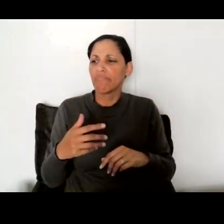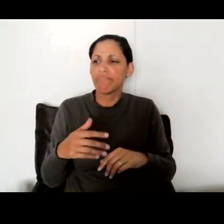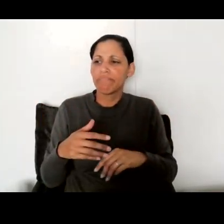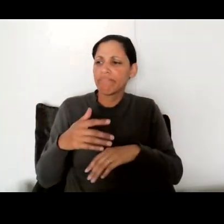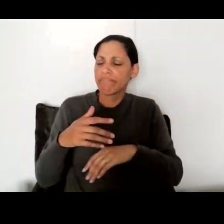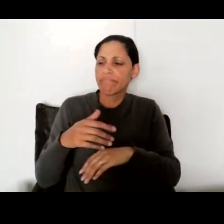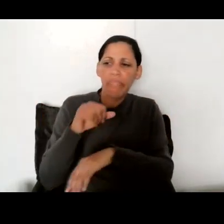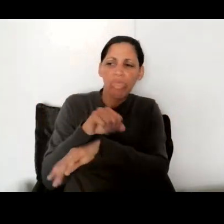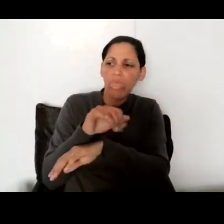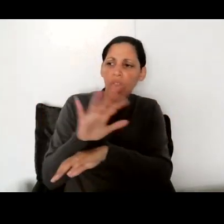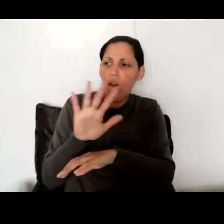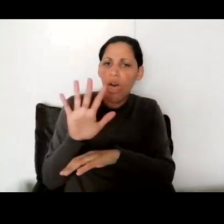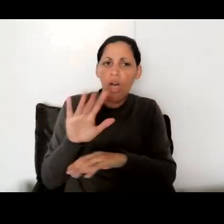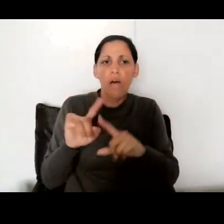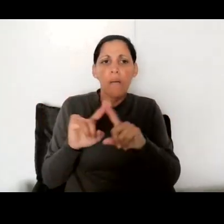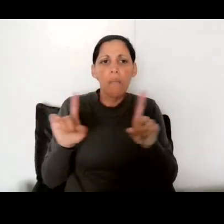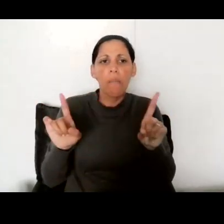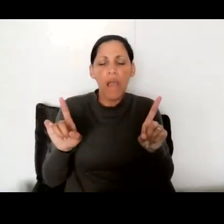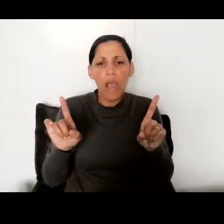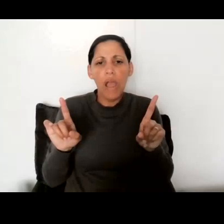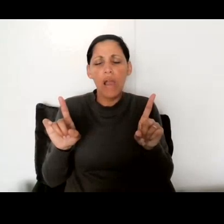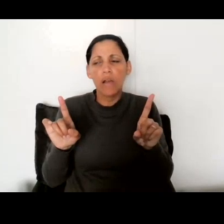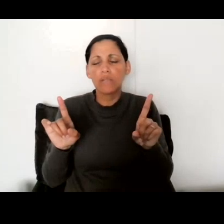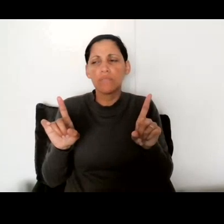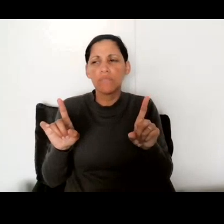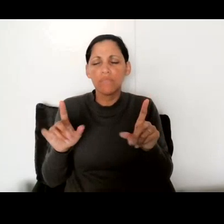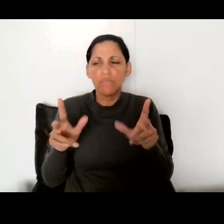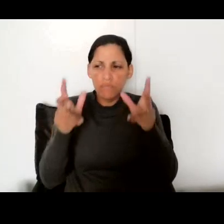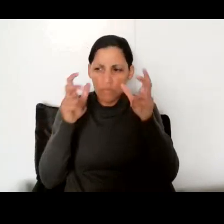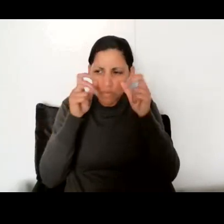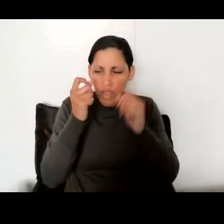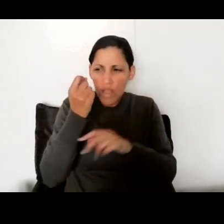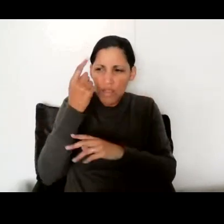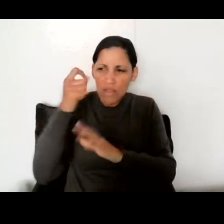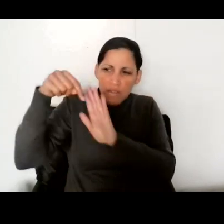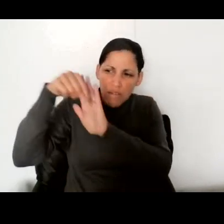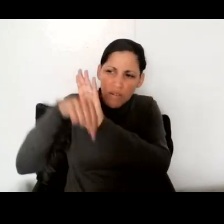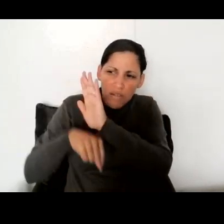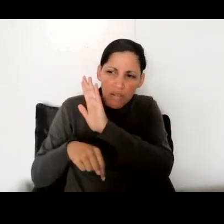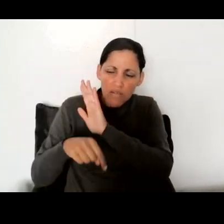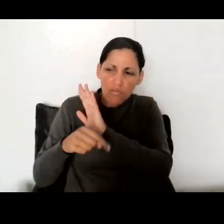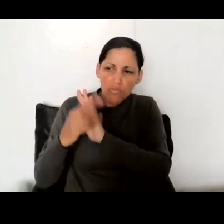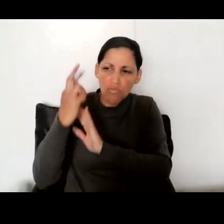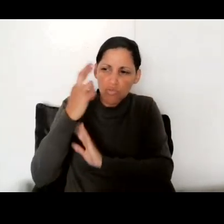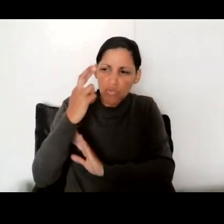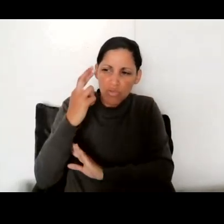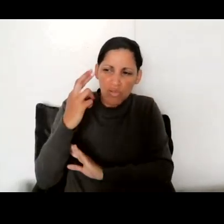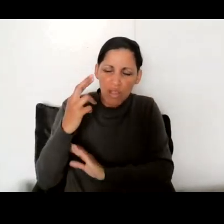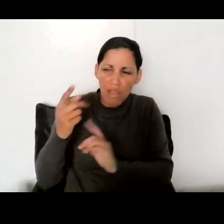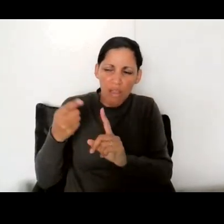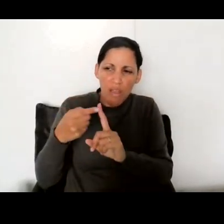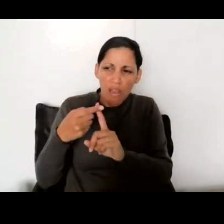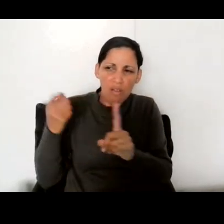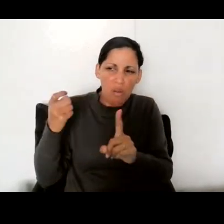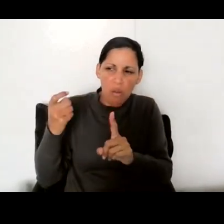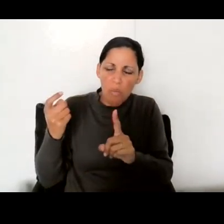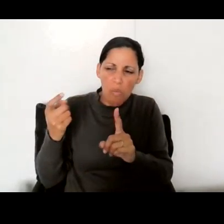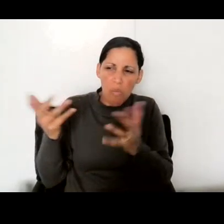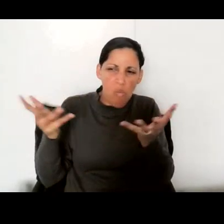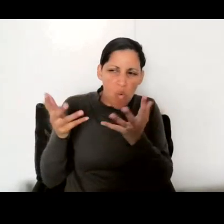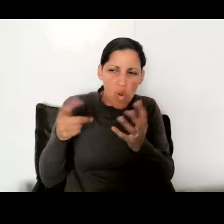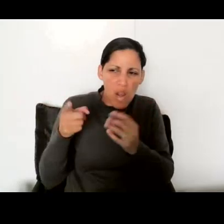understanding what could be the root cause to every situation. But